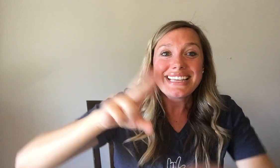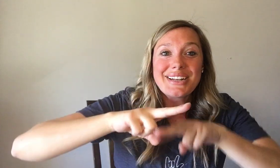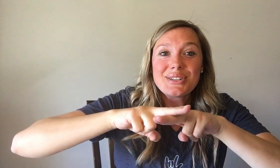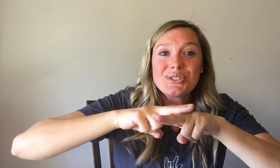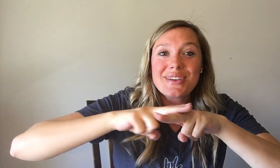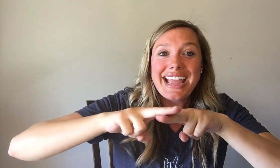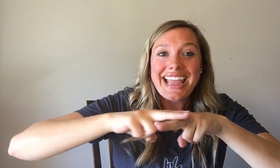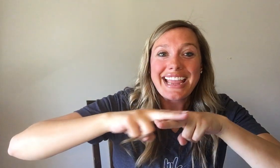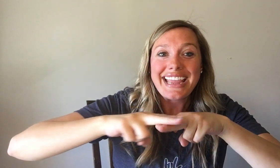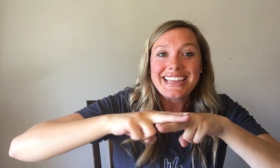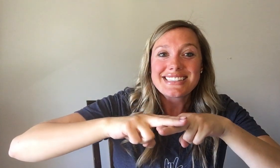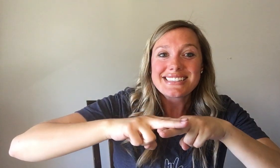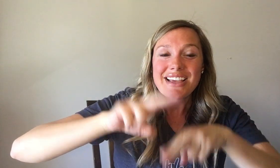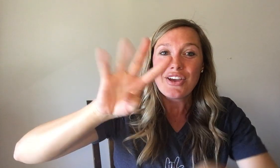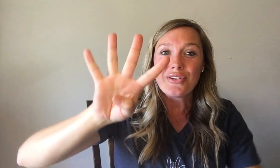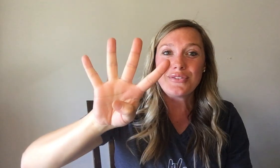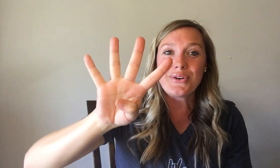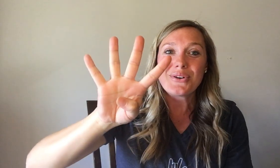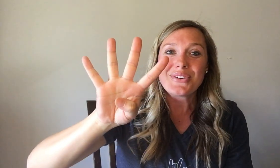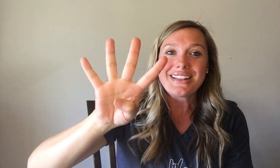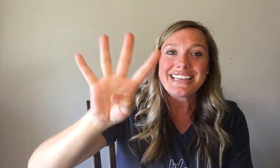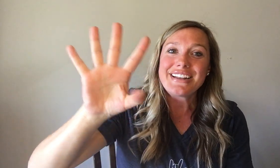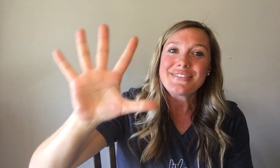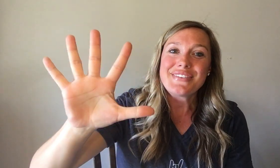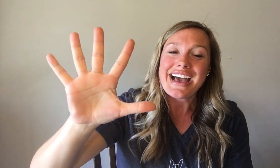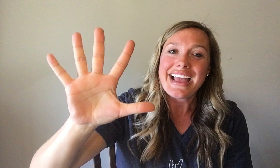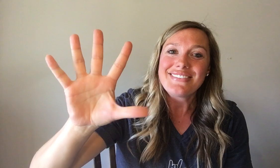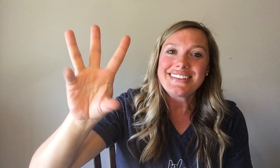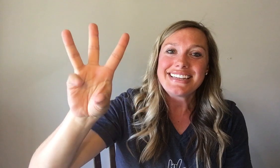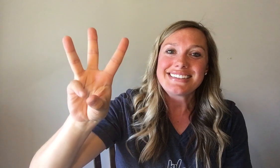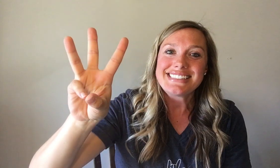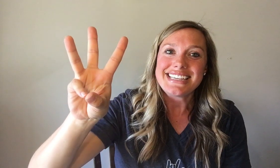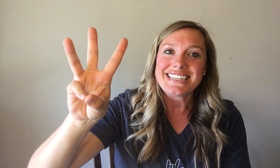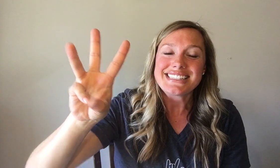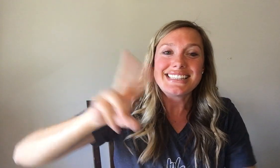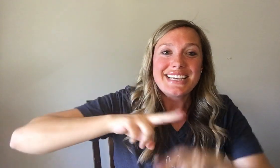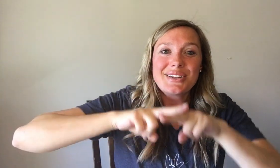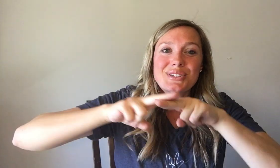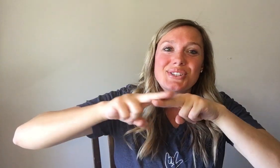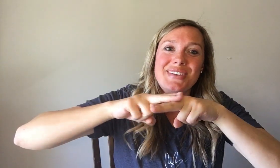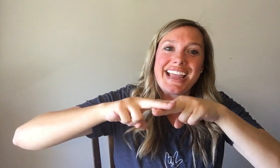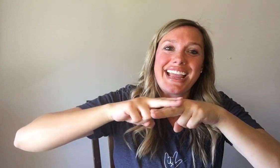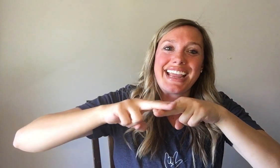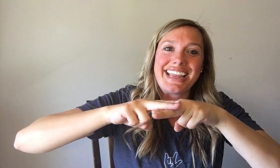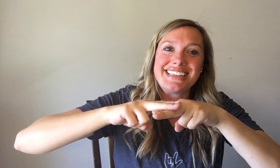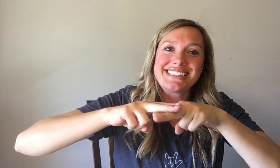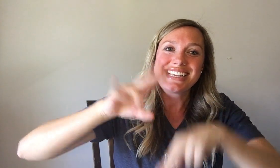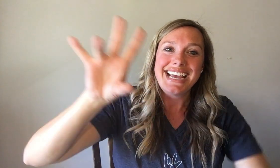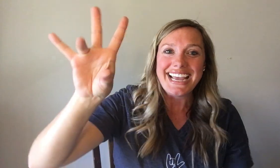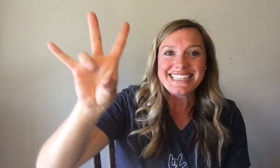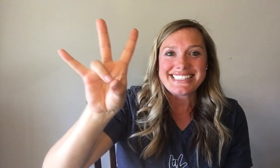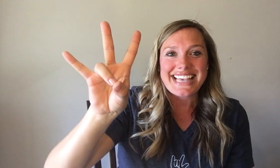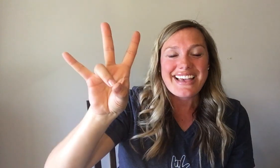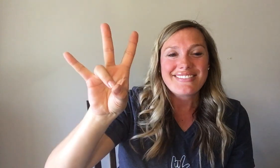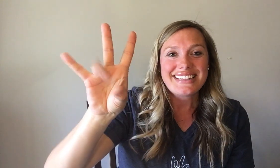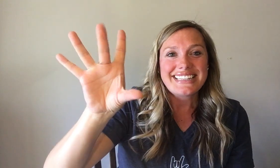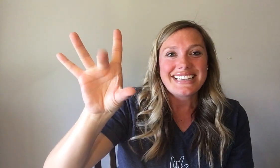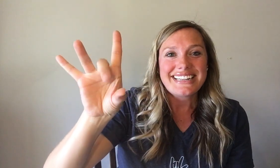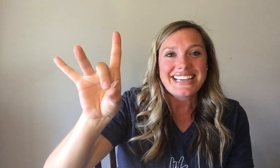little trains. Four little, five little, six little trains. Seven little,